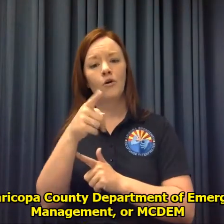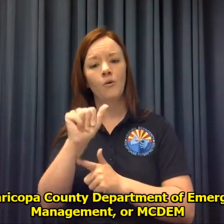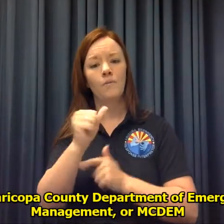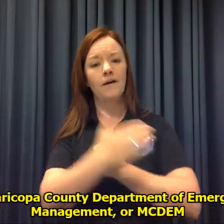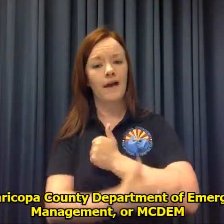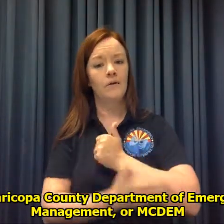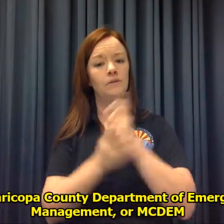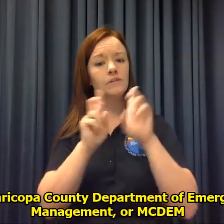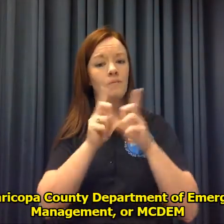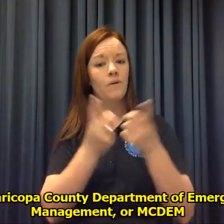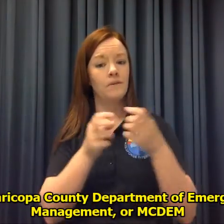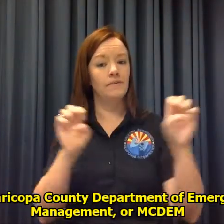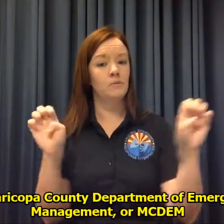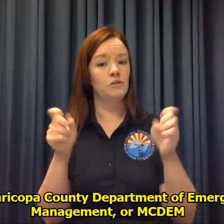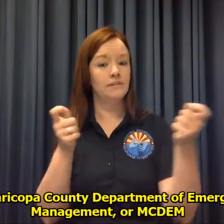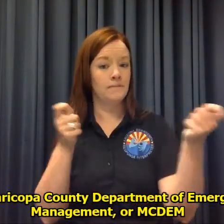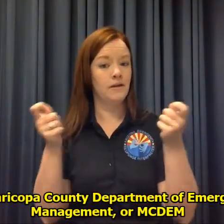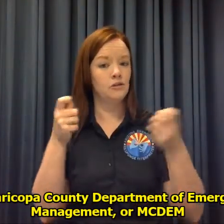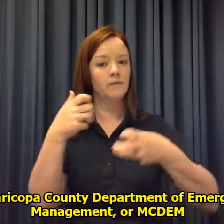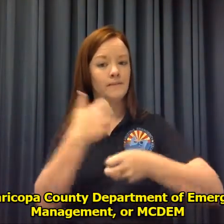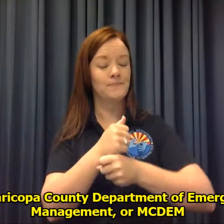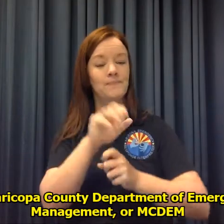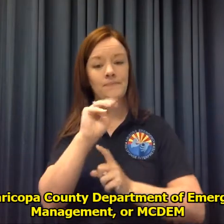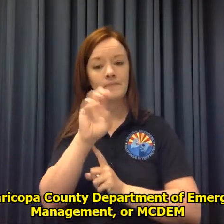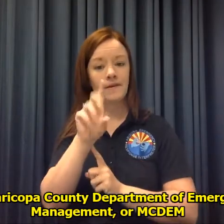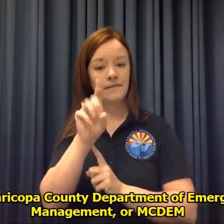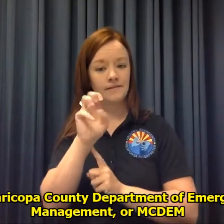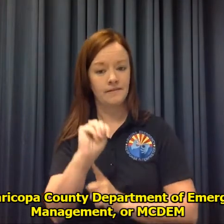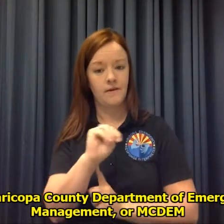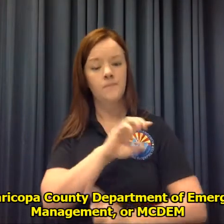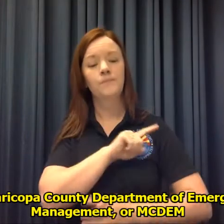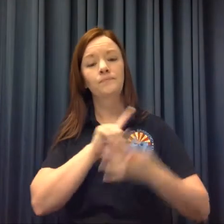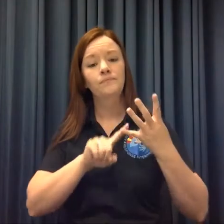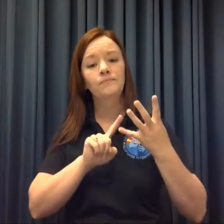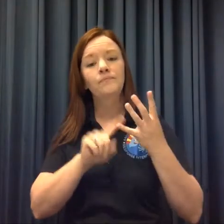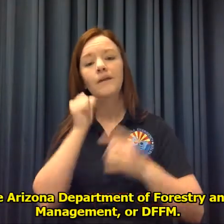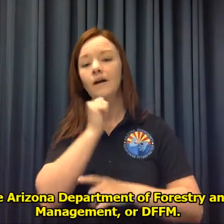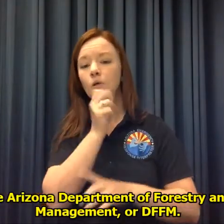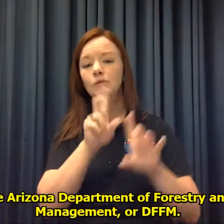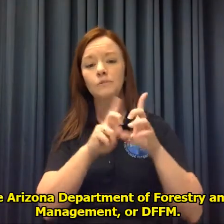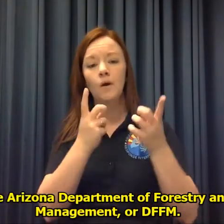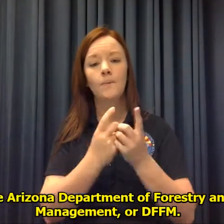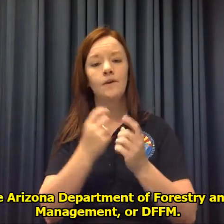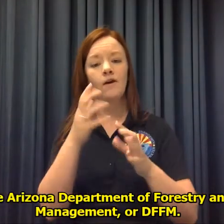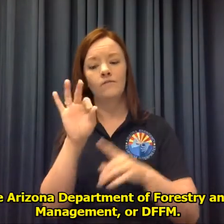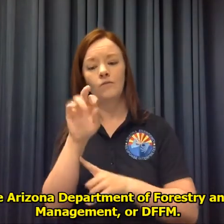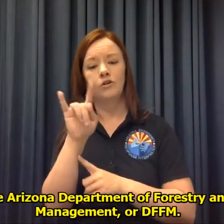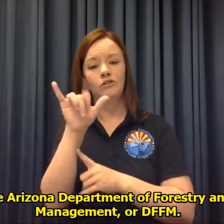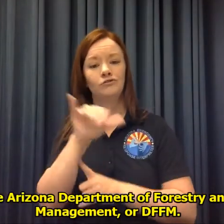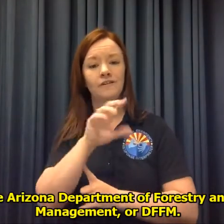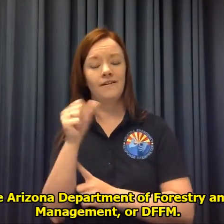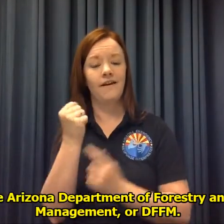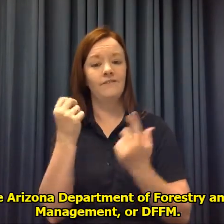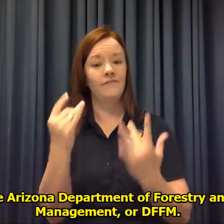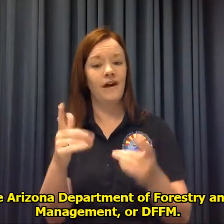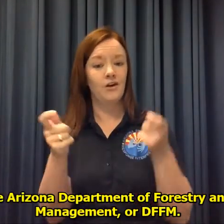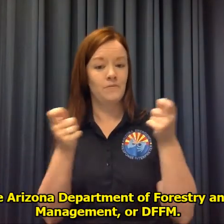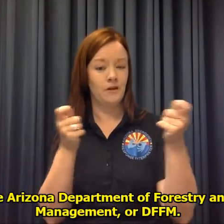the Maricopa County Department of Emergency Management, or MCDEM, and the Arizona Department of Forestry and Fire